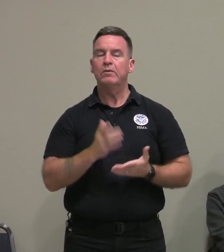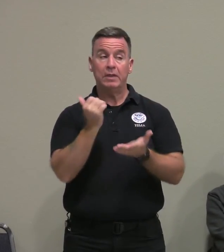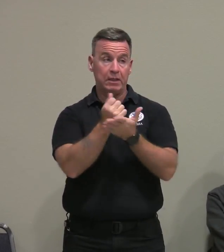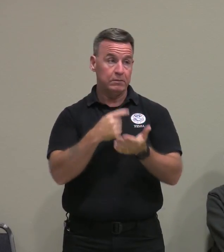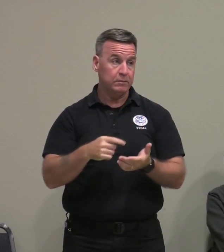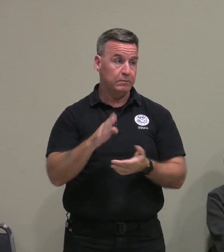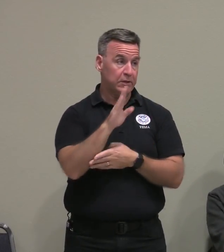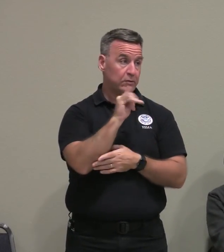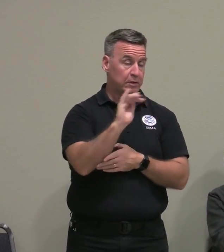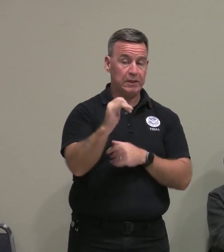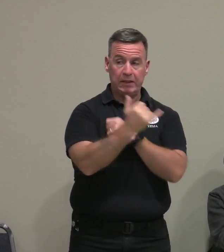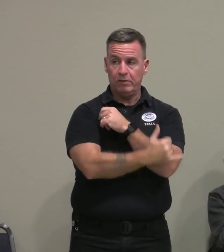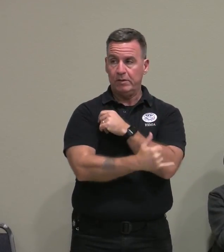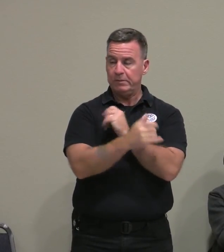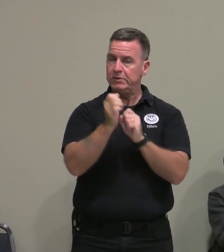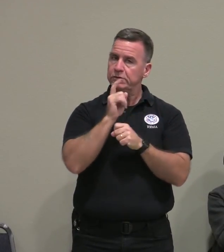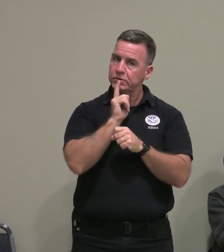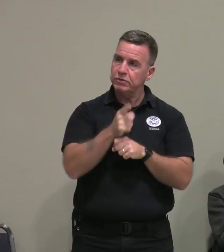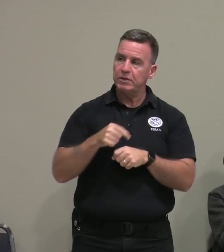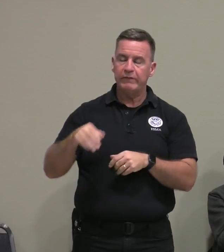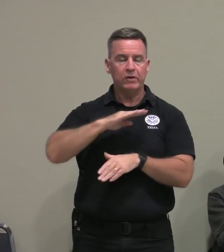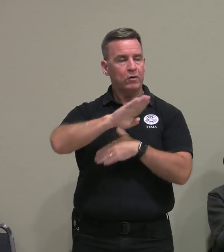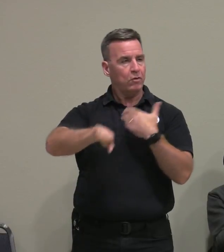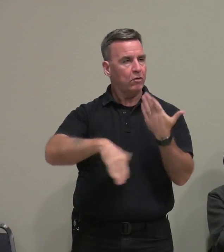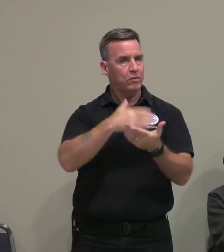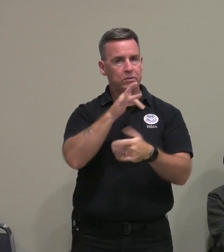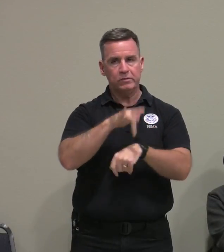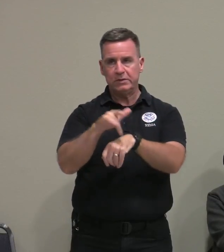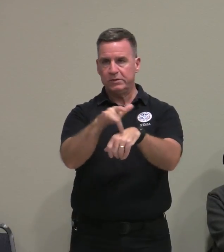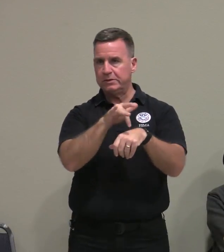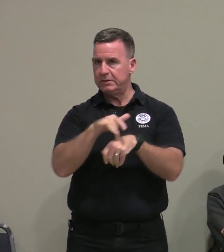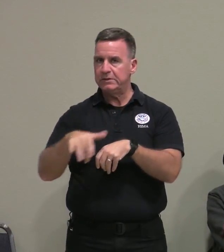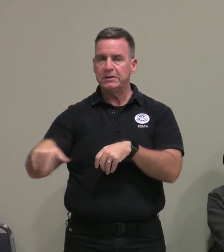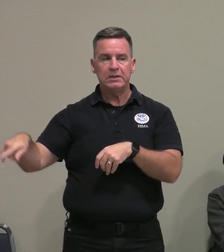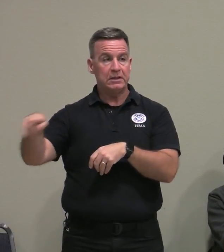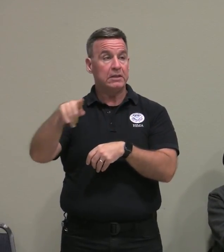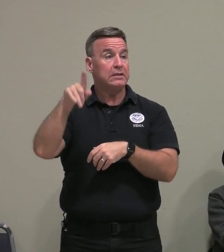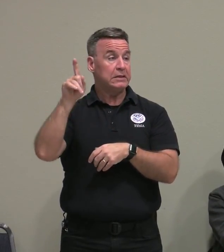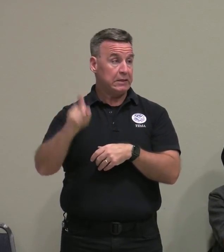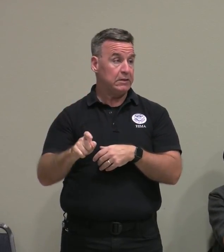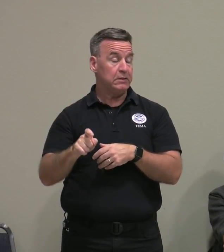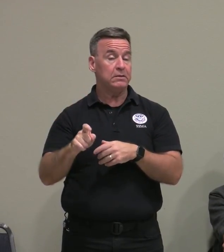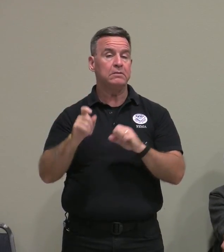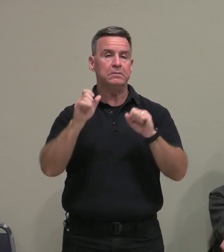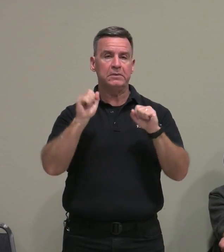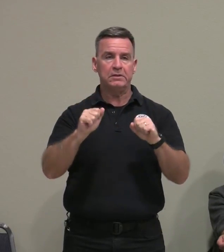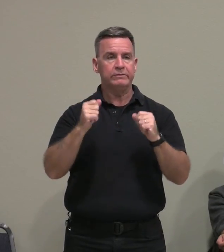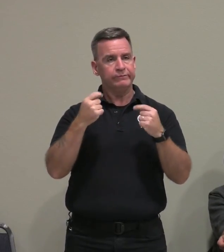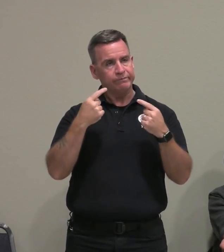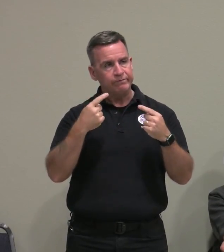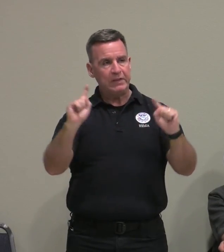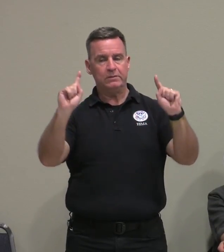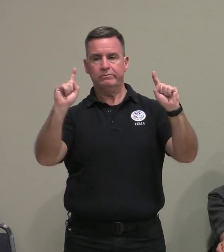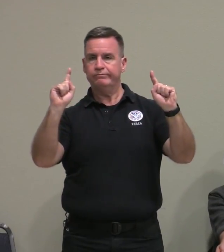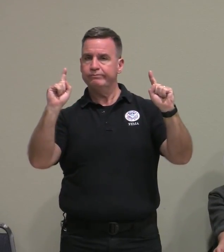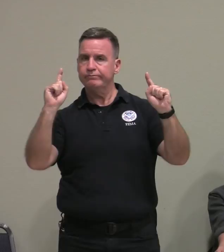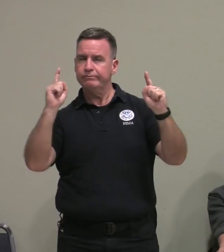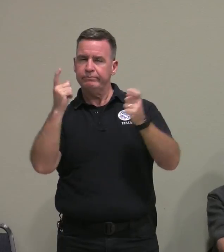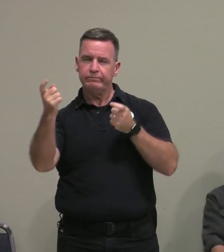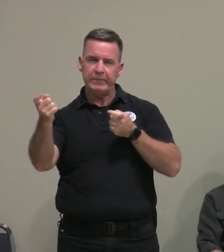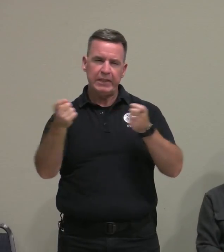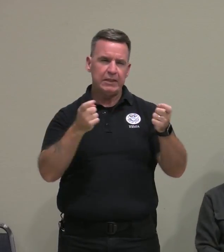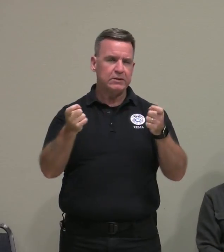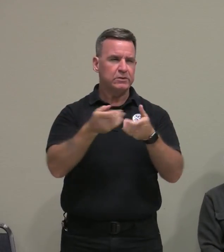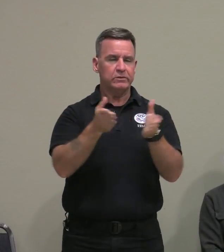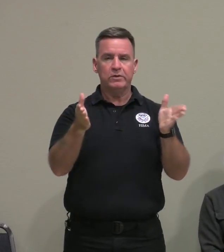help Butte County make sure that they have all the resources that they need to be able to effectively manage